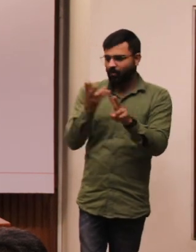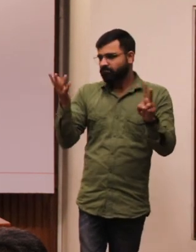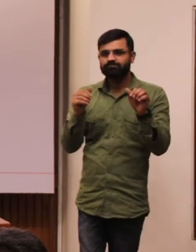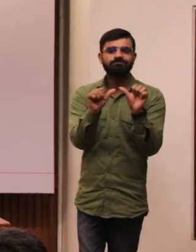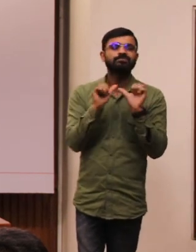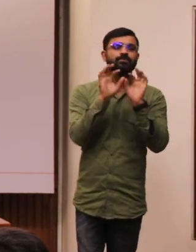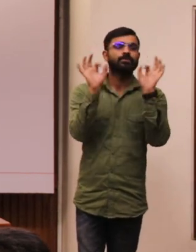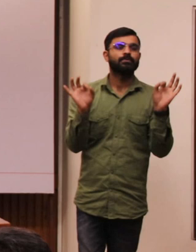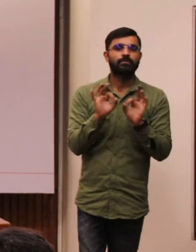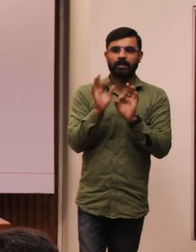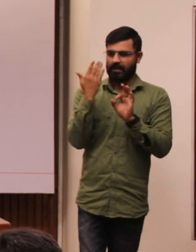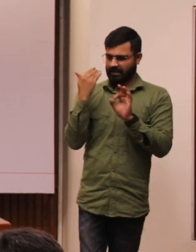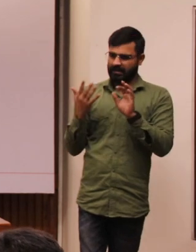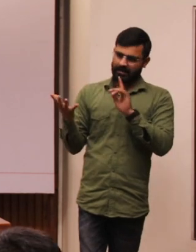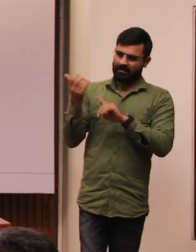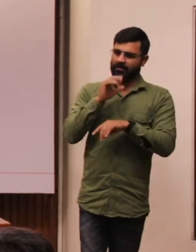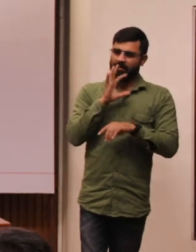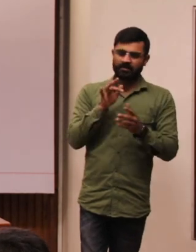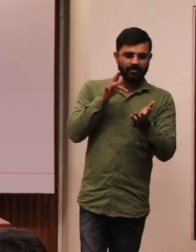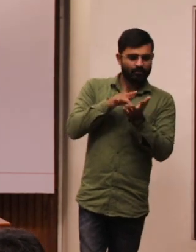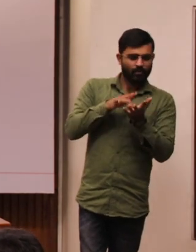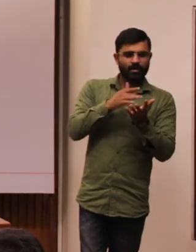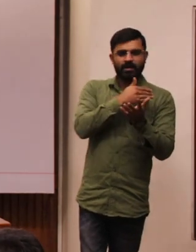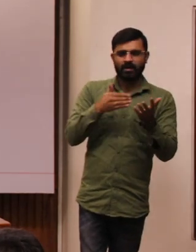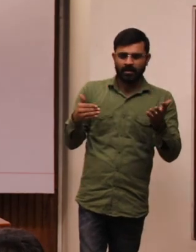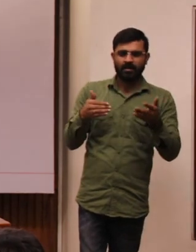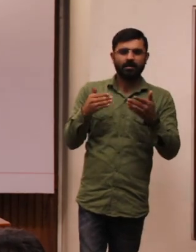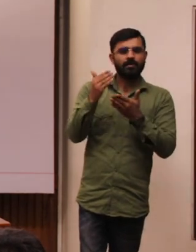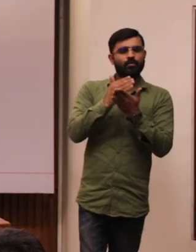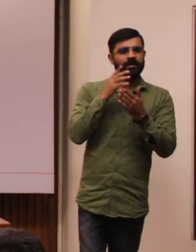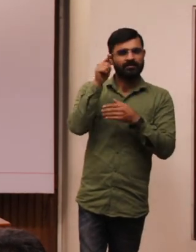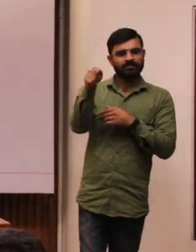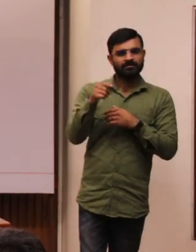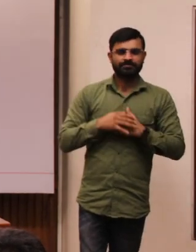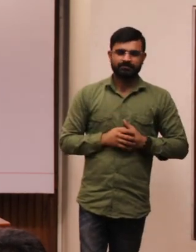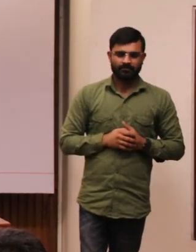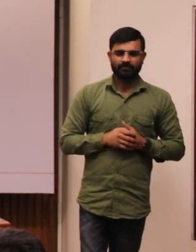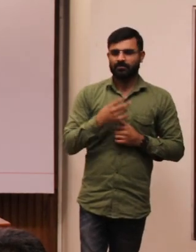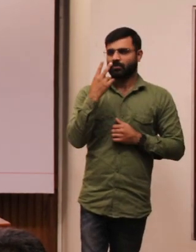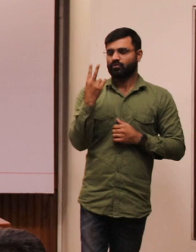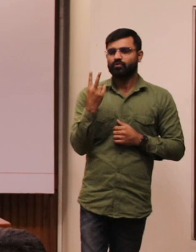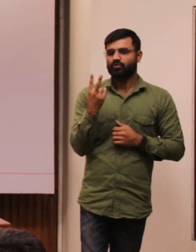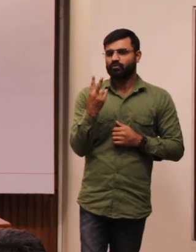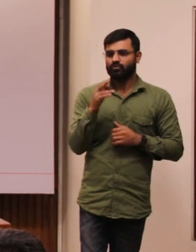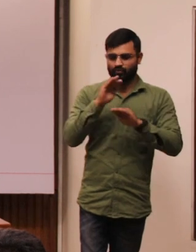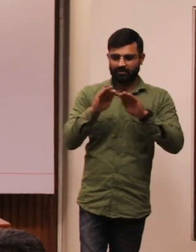answer. Recently, I was in a religious, congregation, where two sons